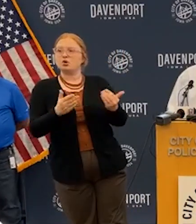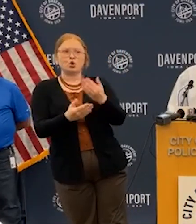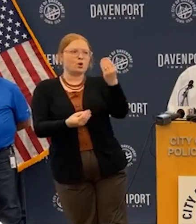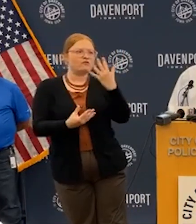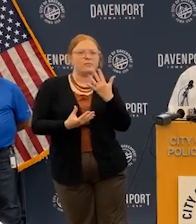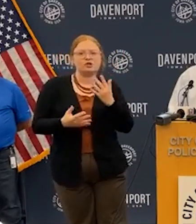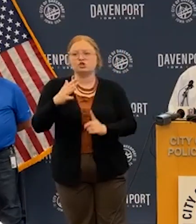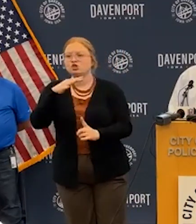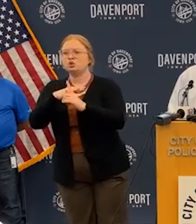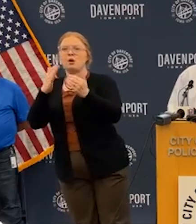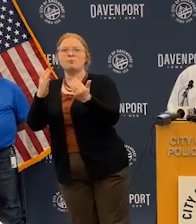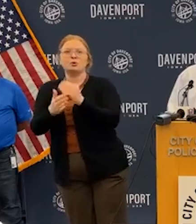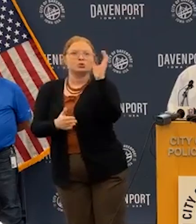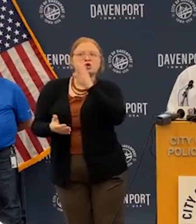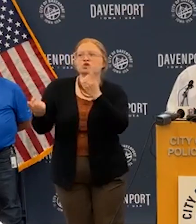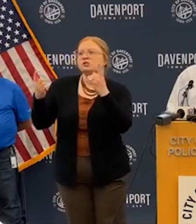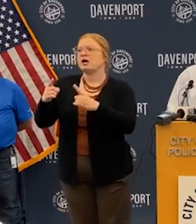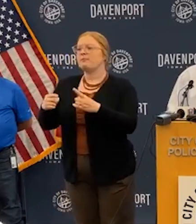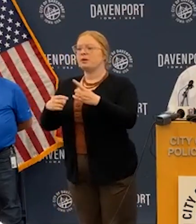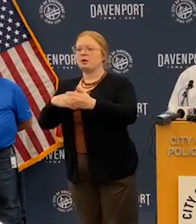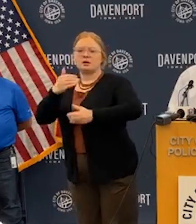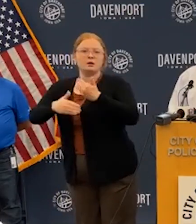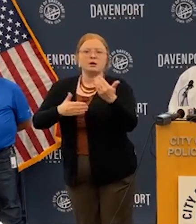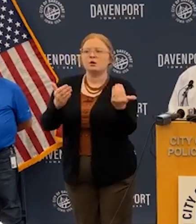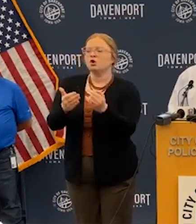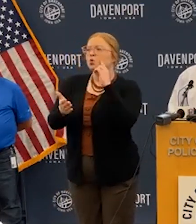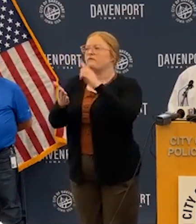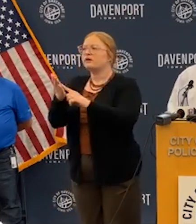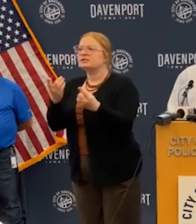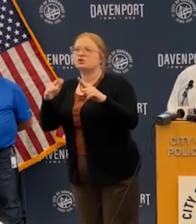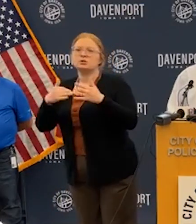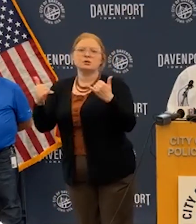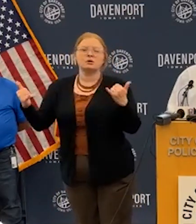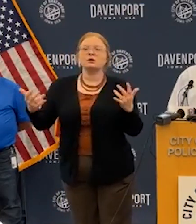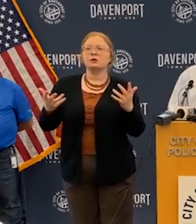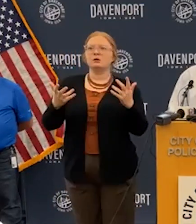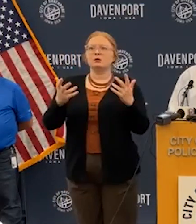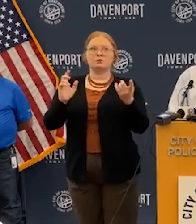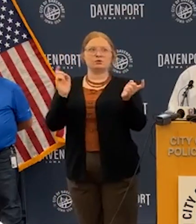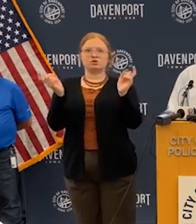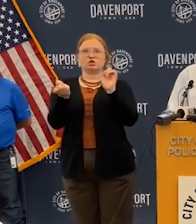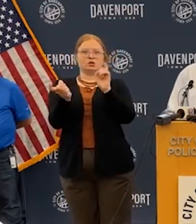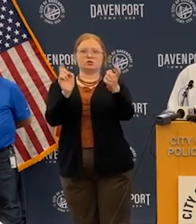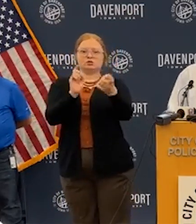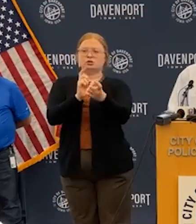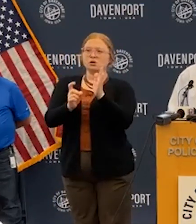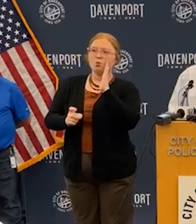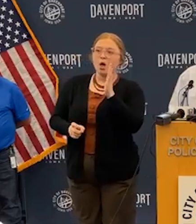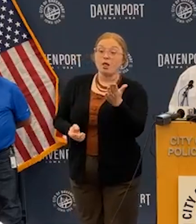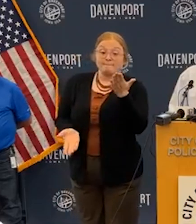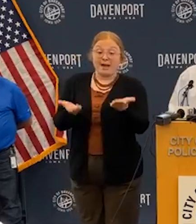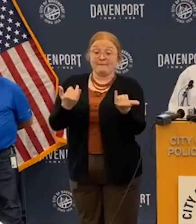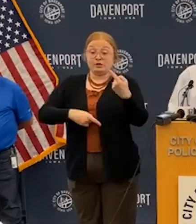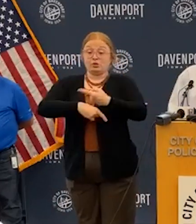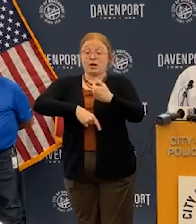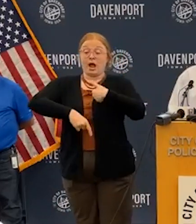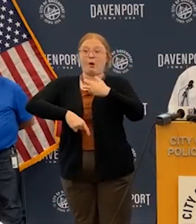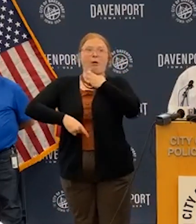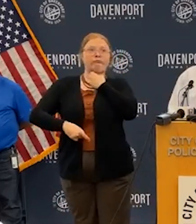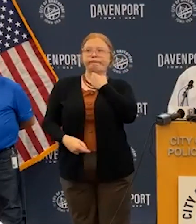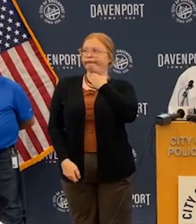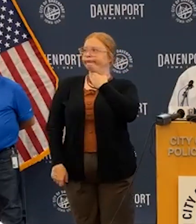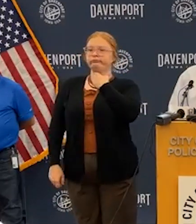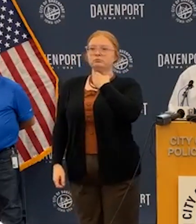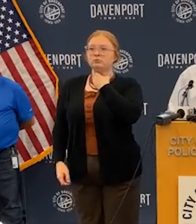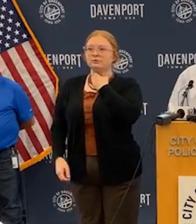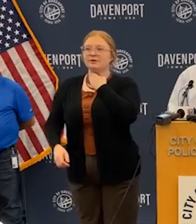went on. And that'll continue to happen. I might say something today, and through a new investigation, something else comes up. And you're going to ask